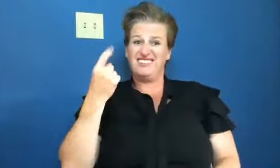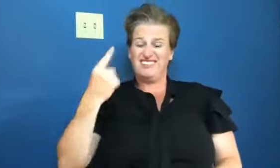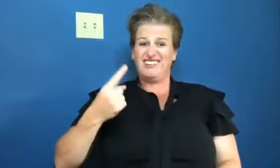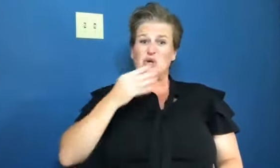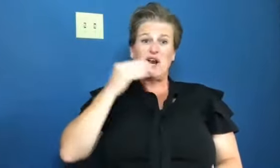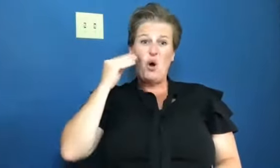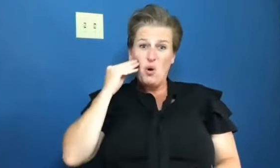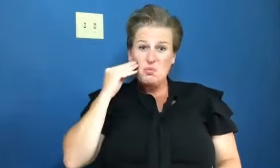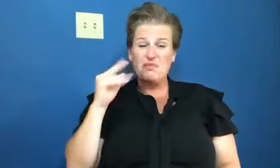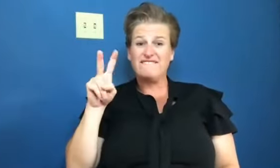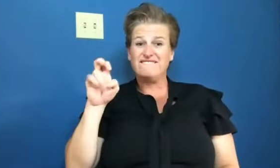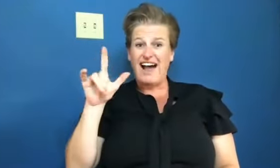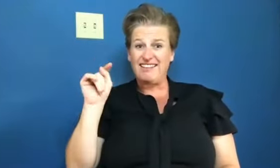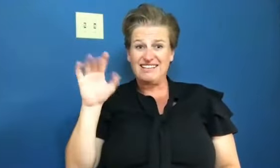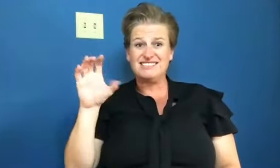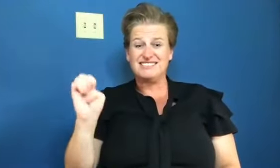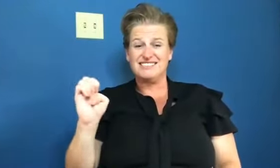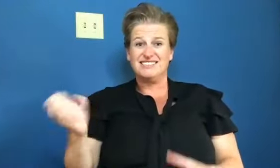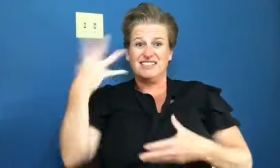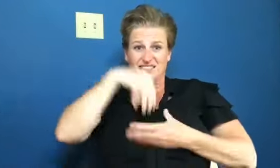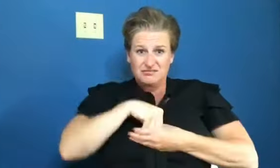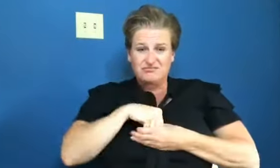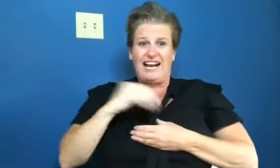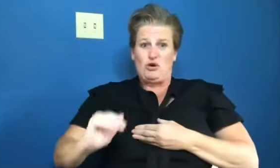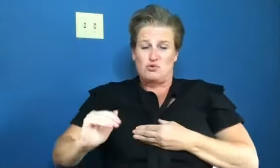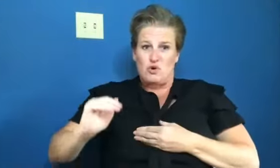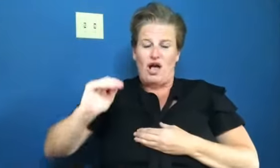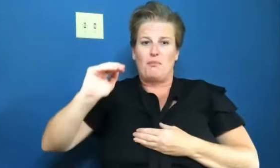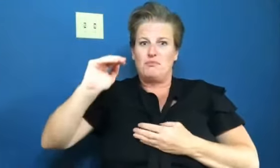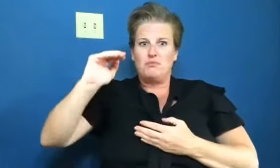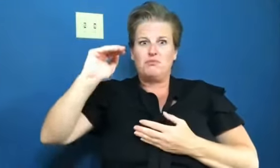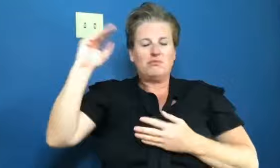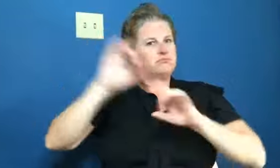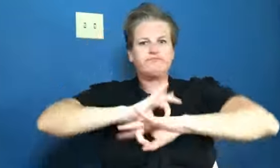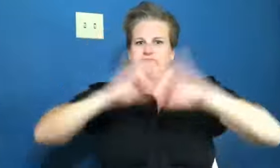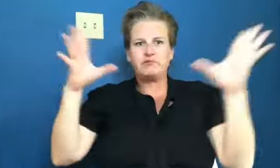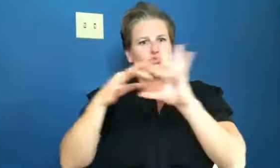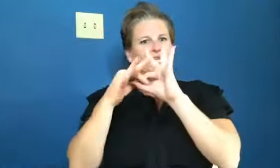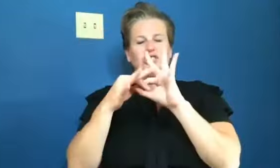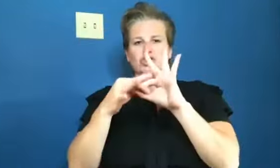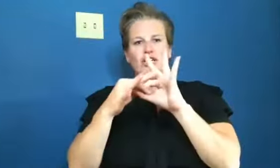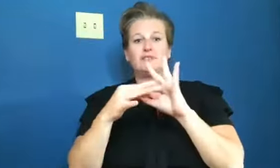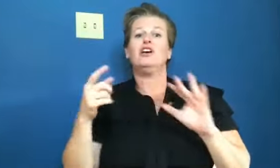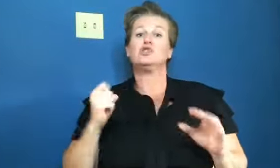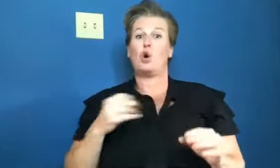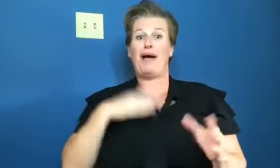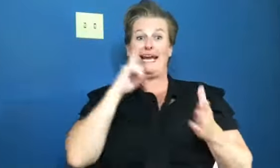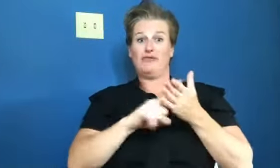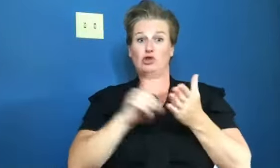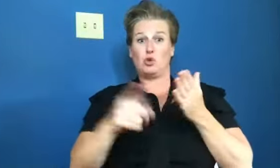And so I wrote this inventory as if I was never going to show anyone, because I built a foundation of